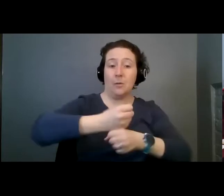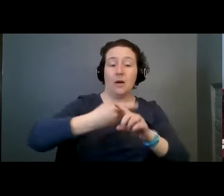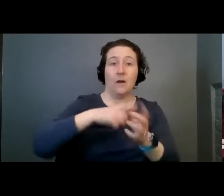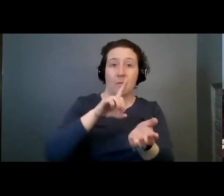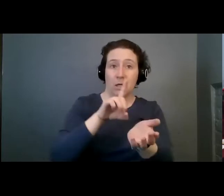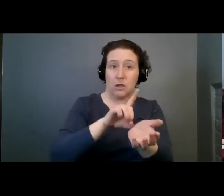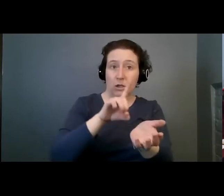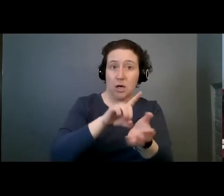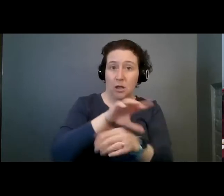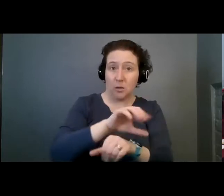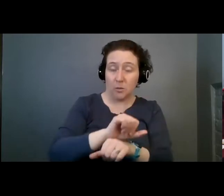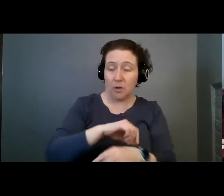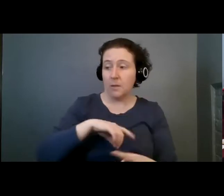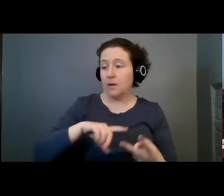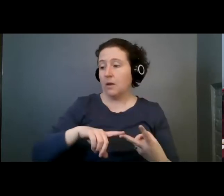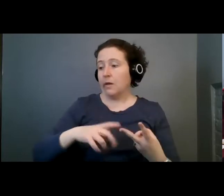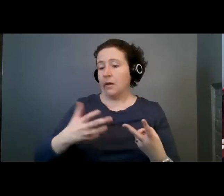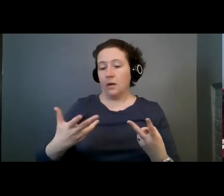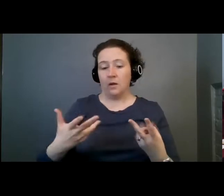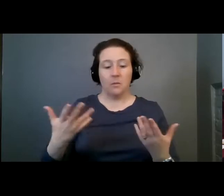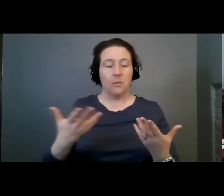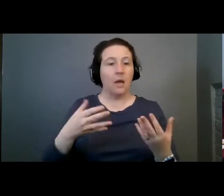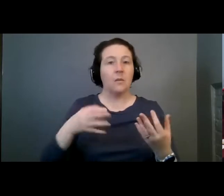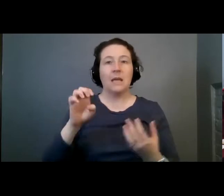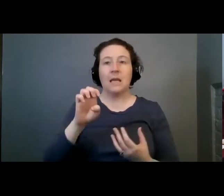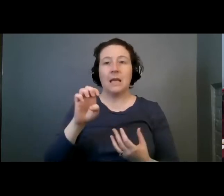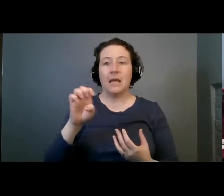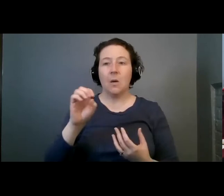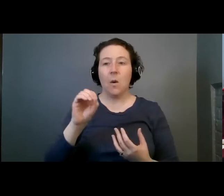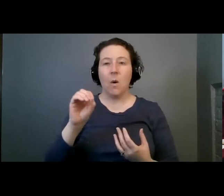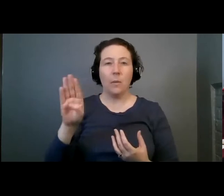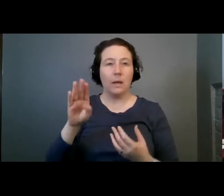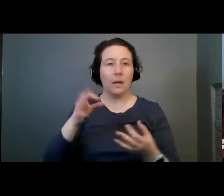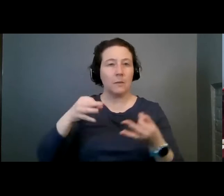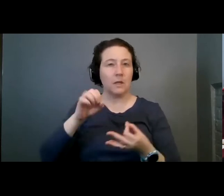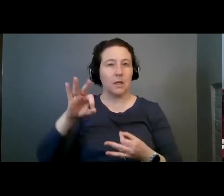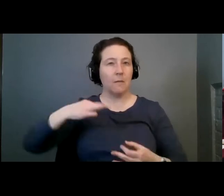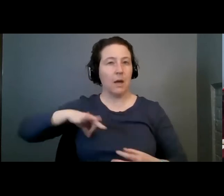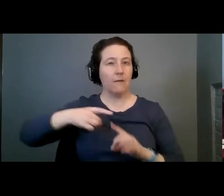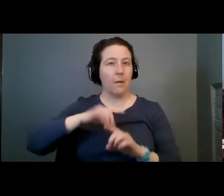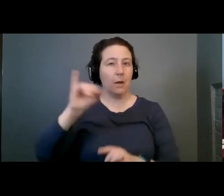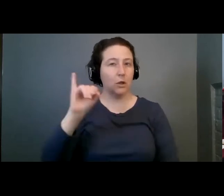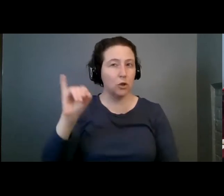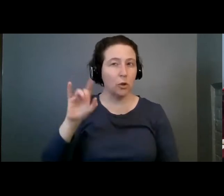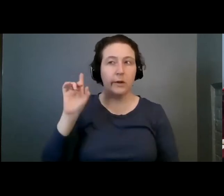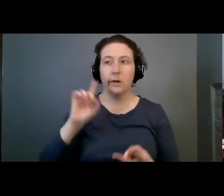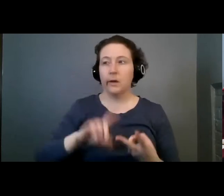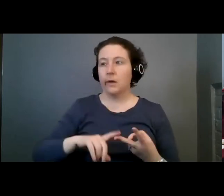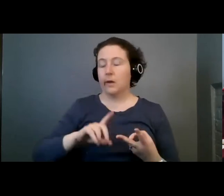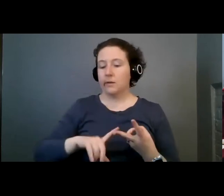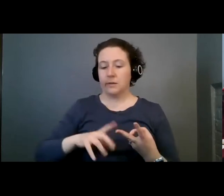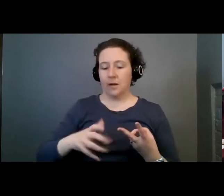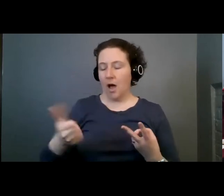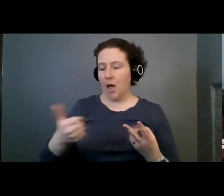provider visit. It could be an explanation of benefits from your insurance carrier. It could